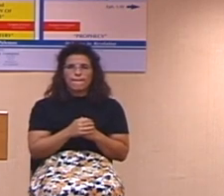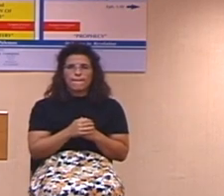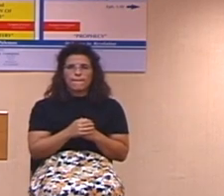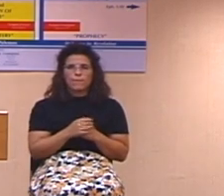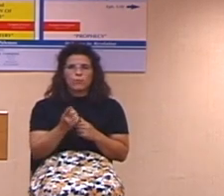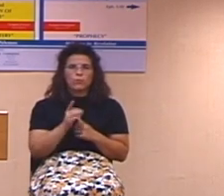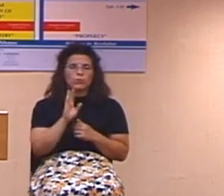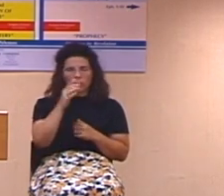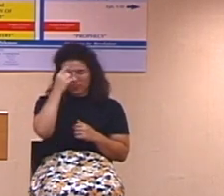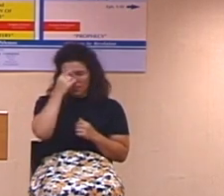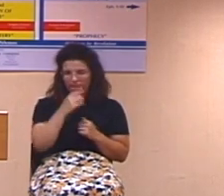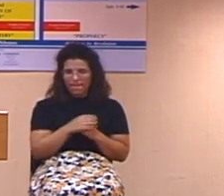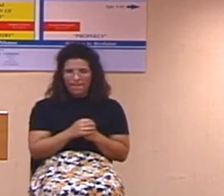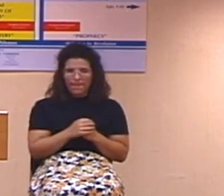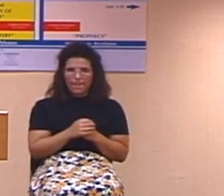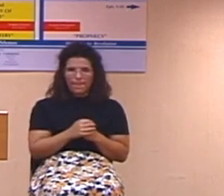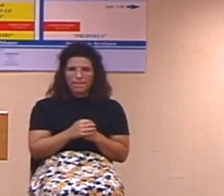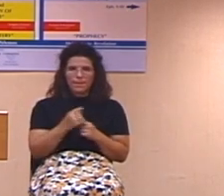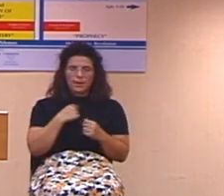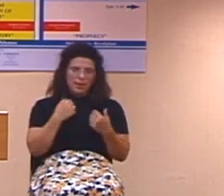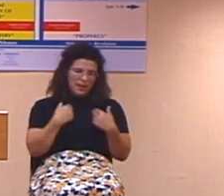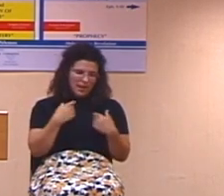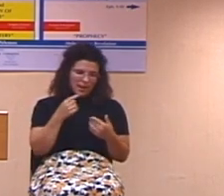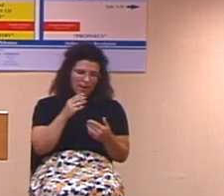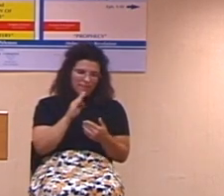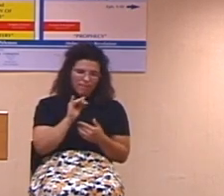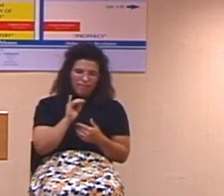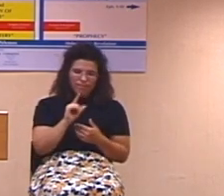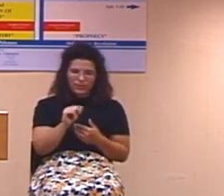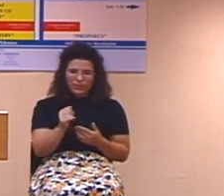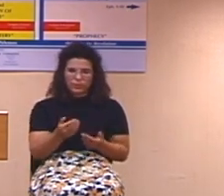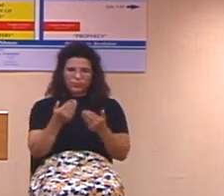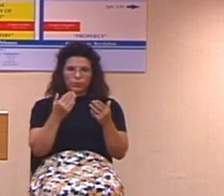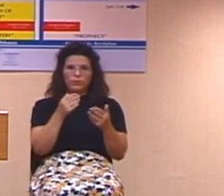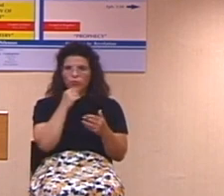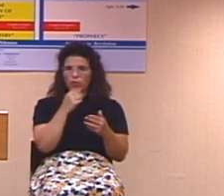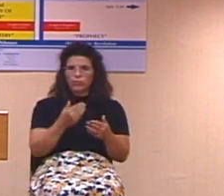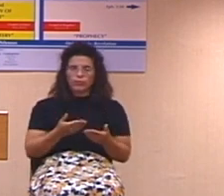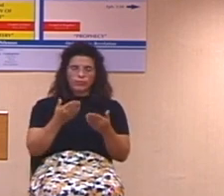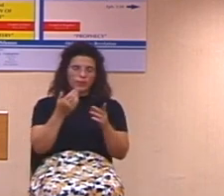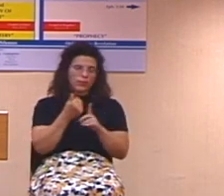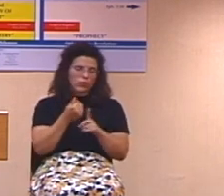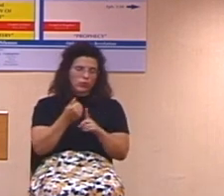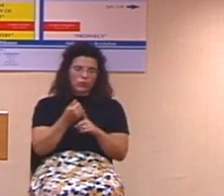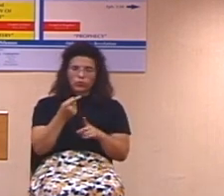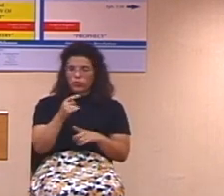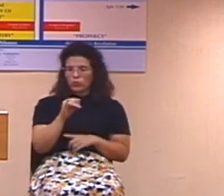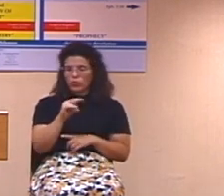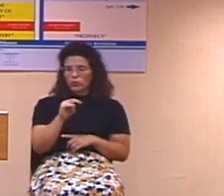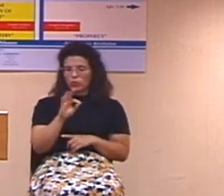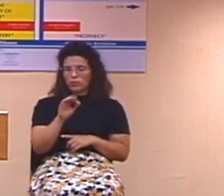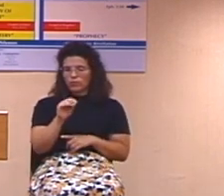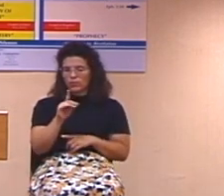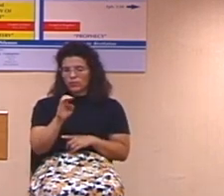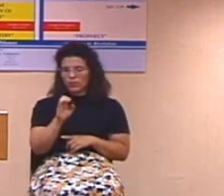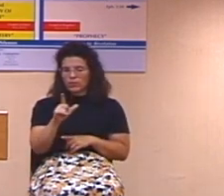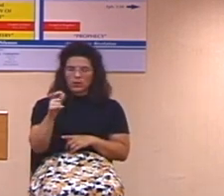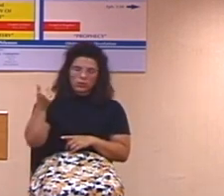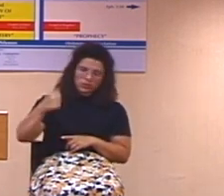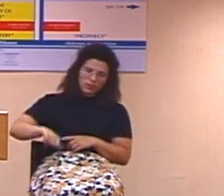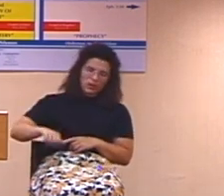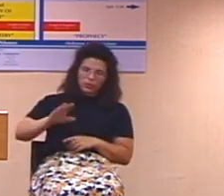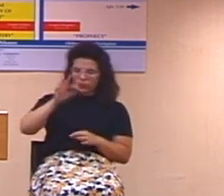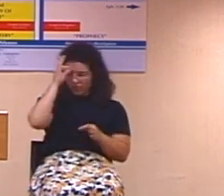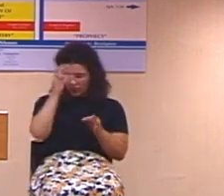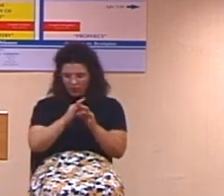Where's your mind? Well, I got bills to pay. Sure you do. If you don't provide for your own, you're an infidel. You denied the faith. You're worse than an infidel.